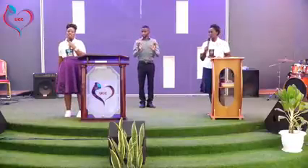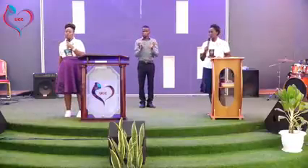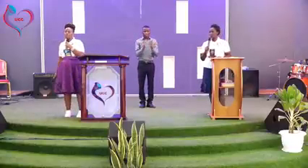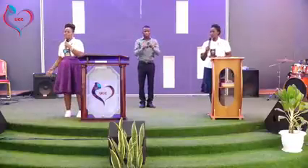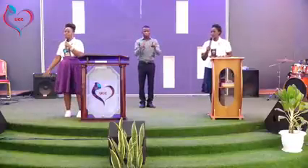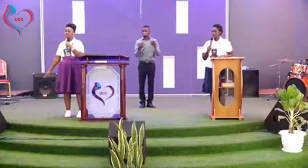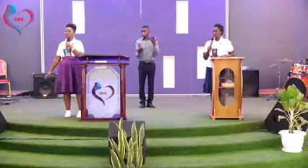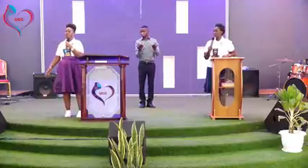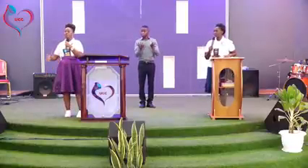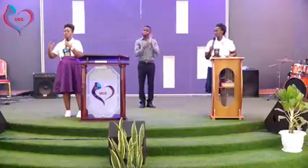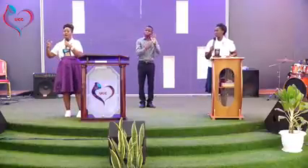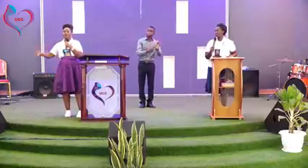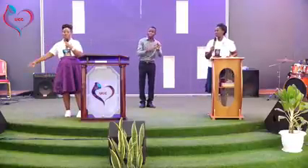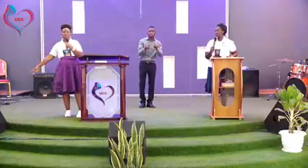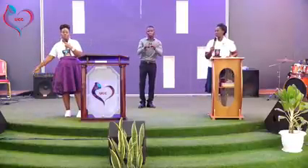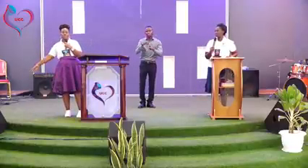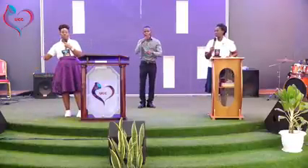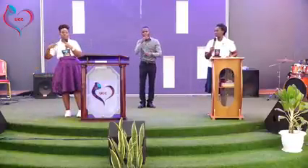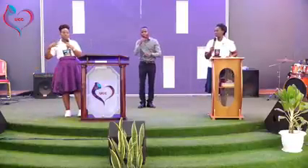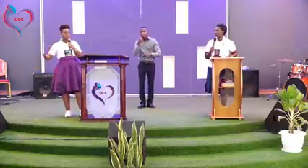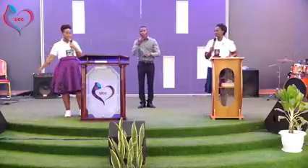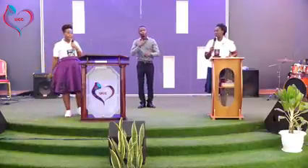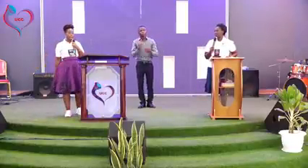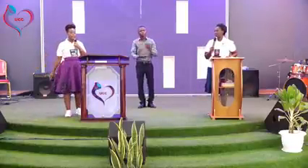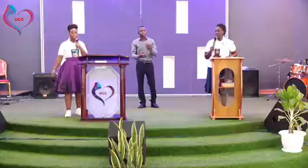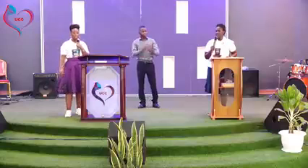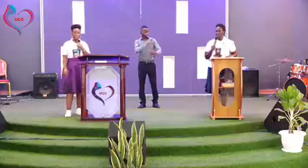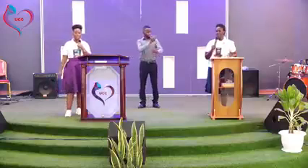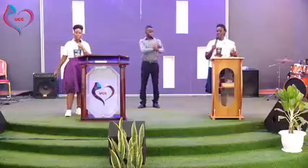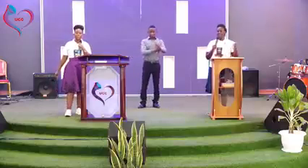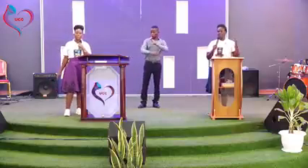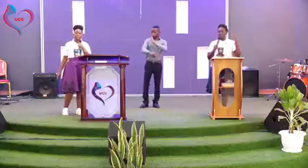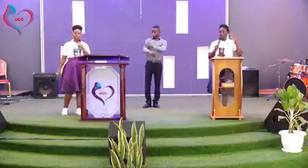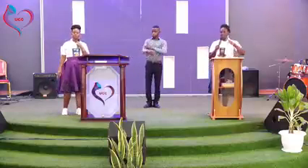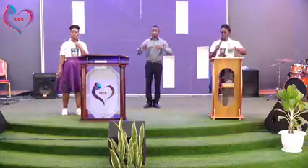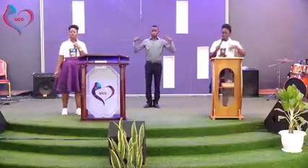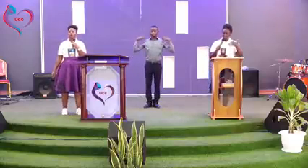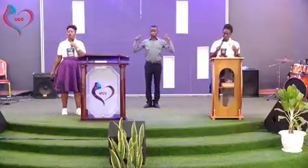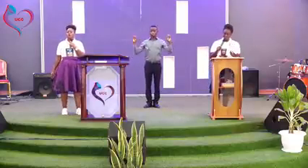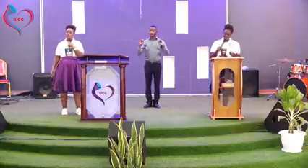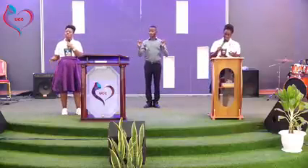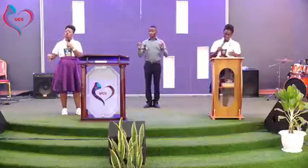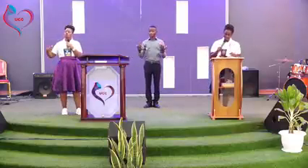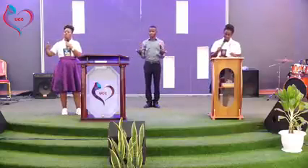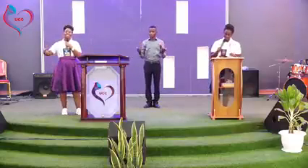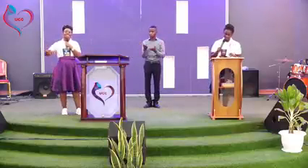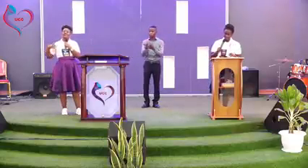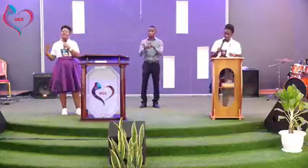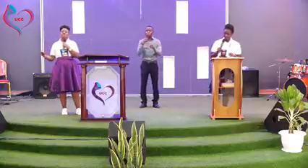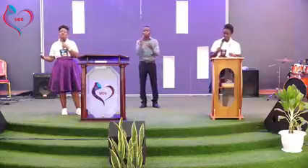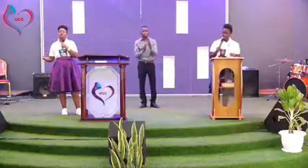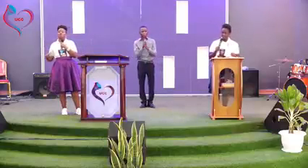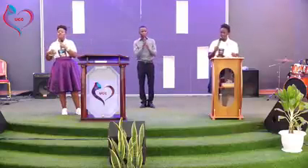like these men who have, they call them ubunyama. Those whom you can